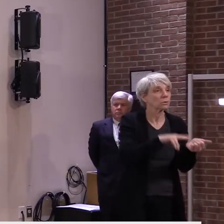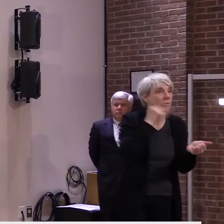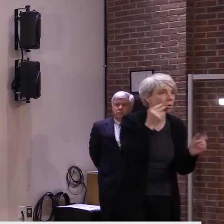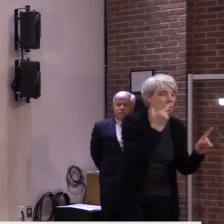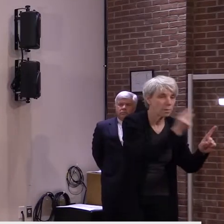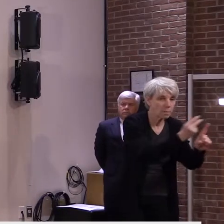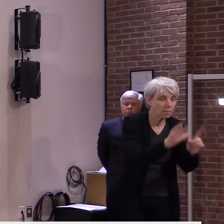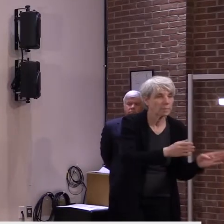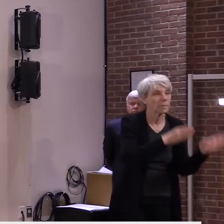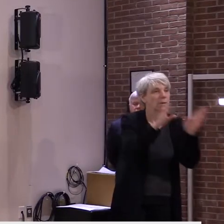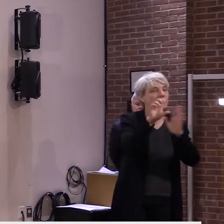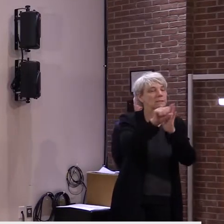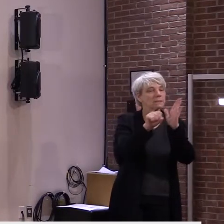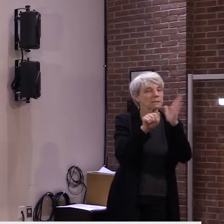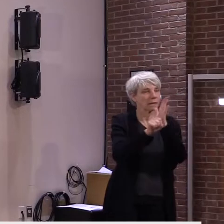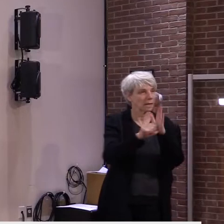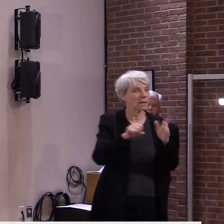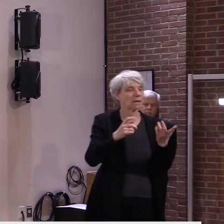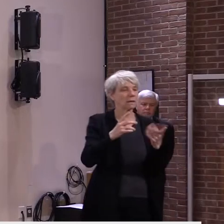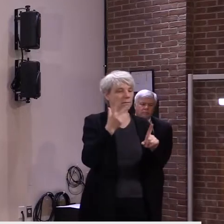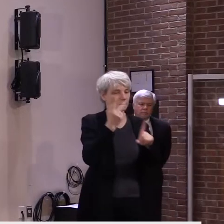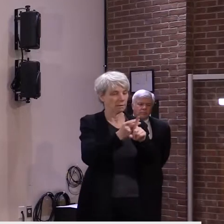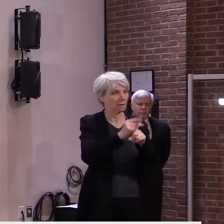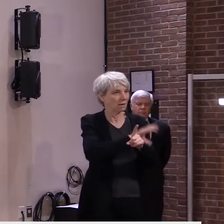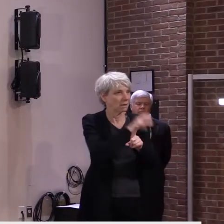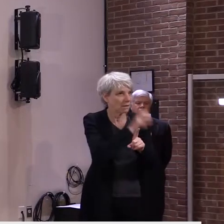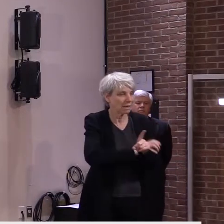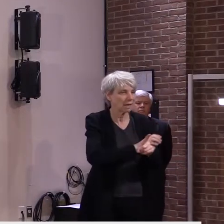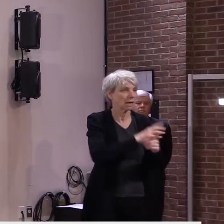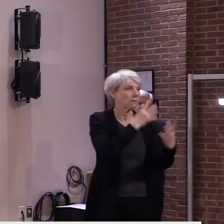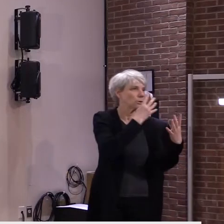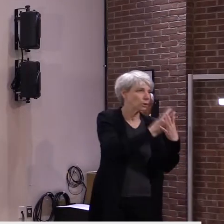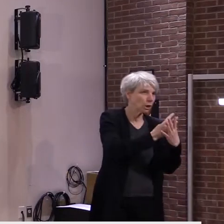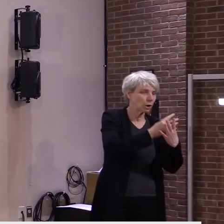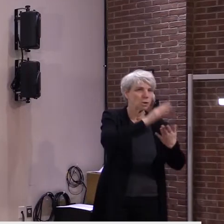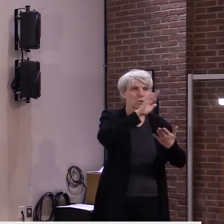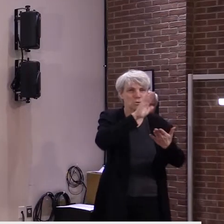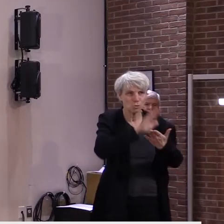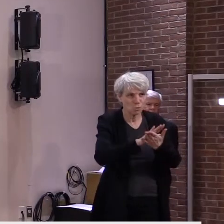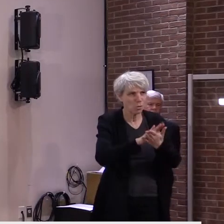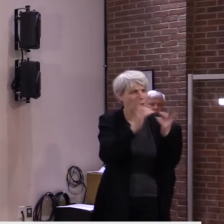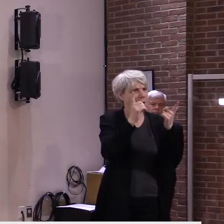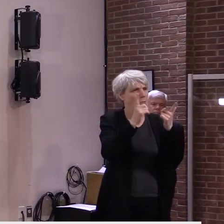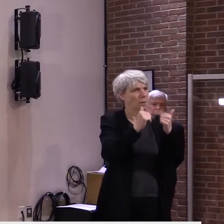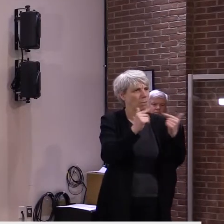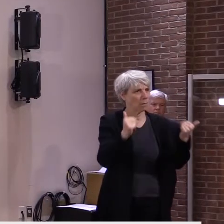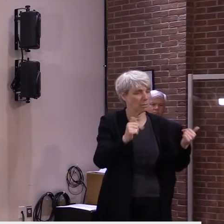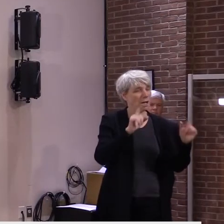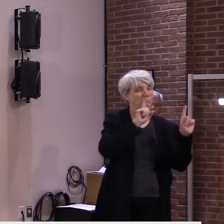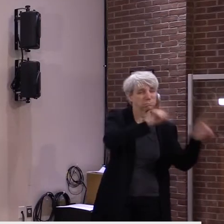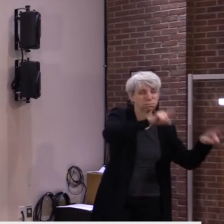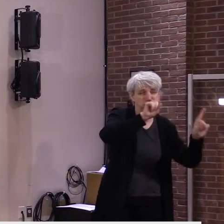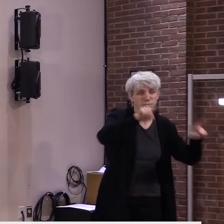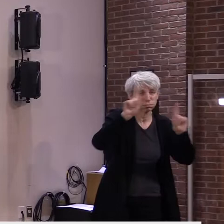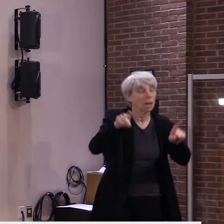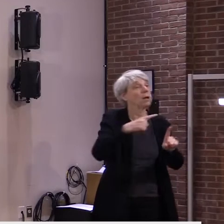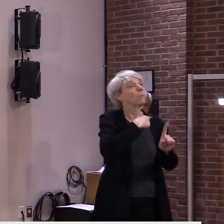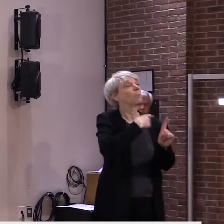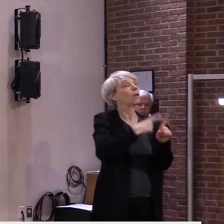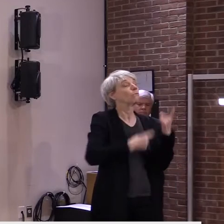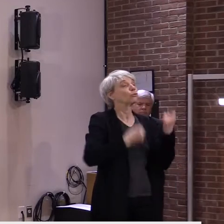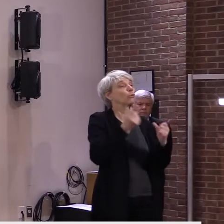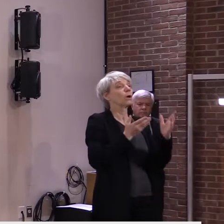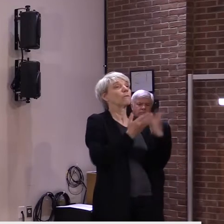state vaccination clinics, correctional facilities, schools, and group living settings, and through drive-in and mobile